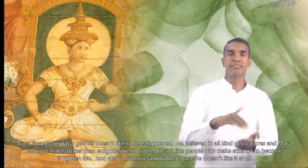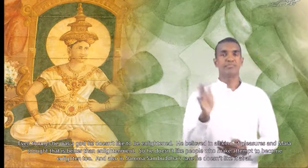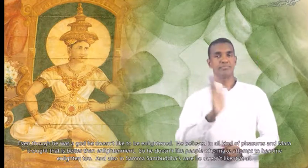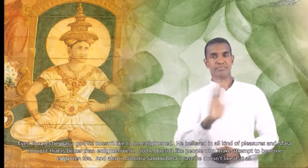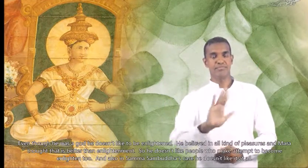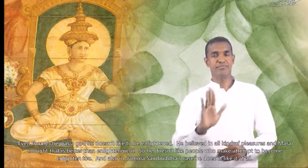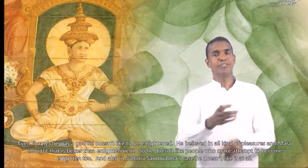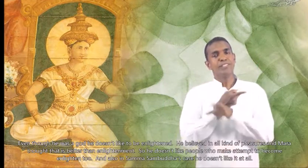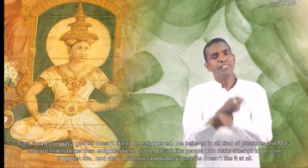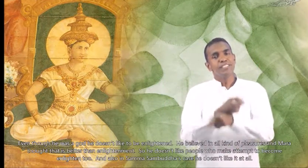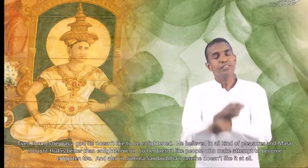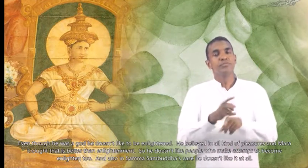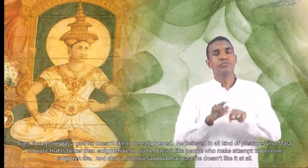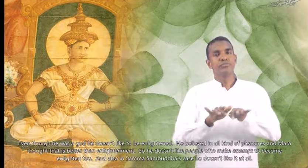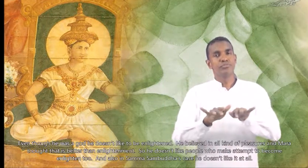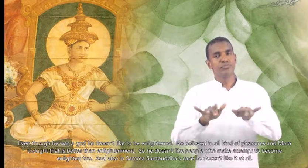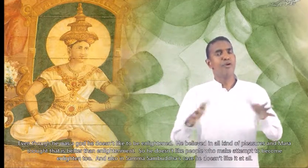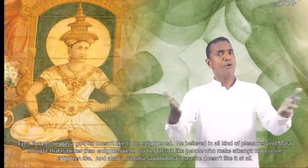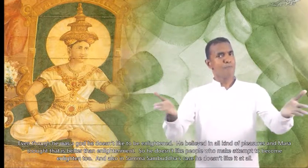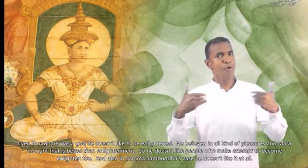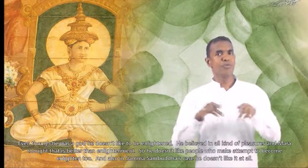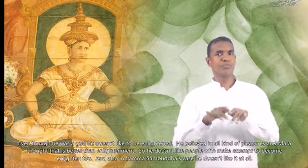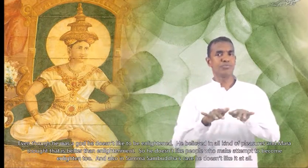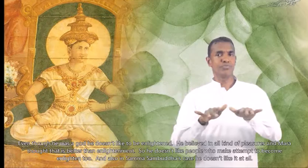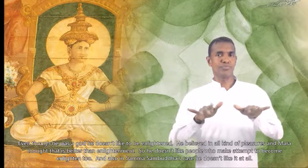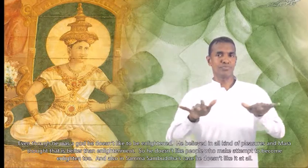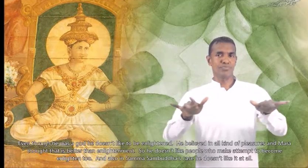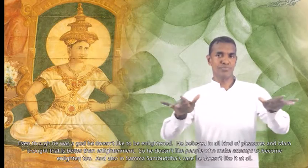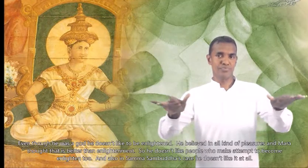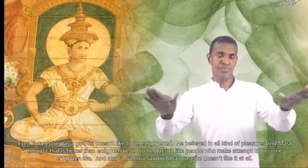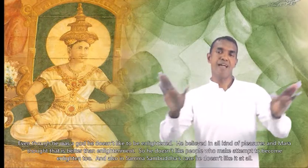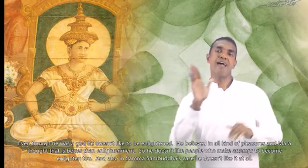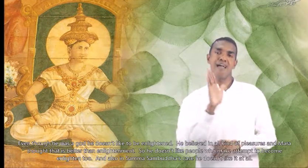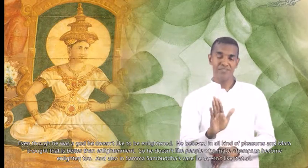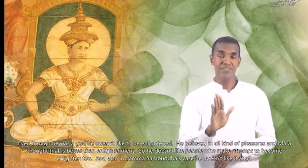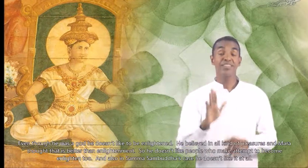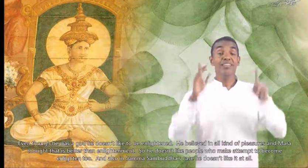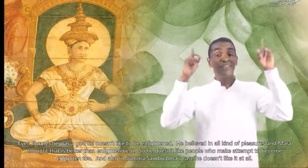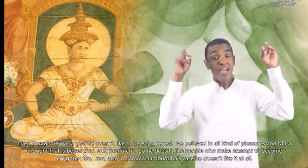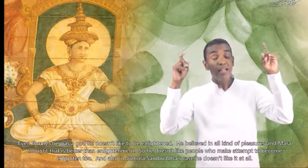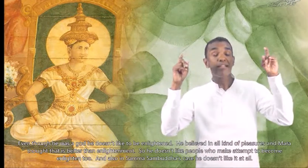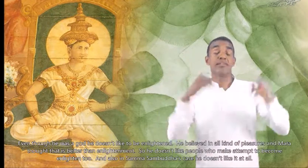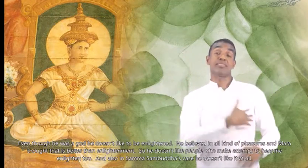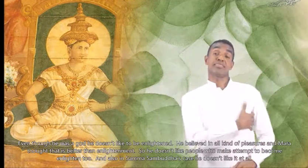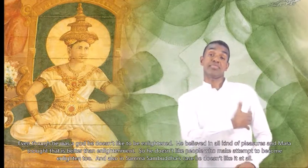who make attempt to become enlightened too. And also in Sambuddha's case, he doesn't like it at all.